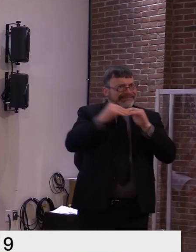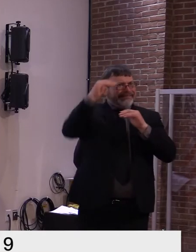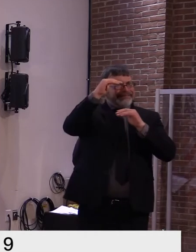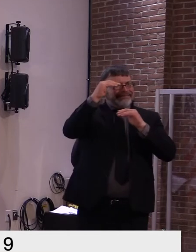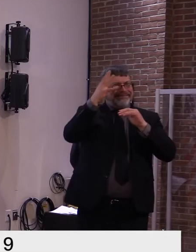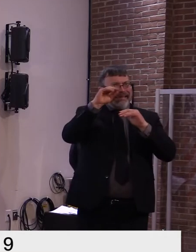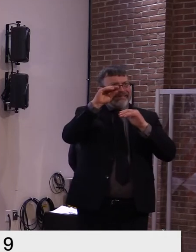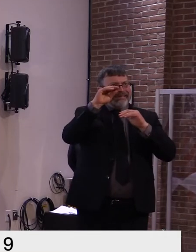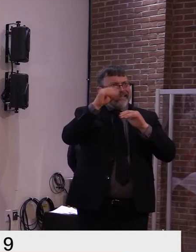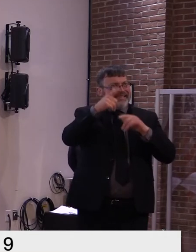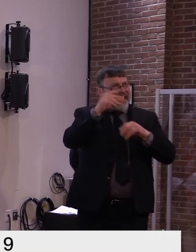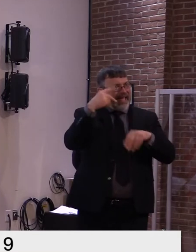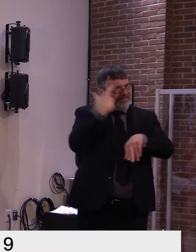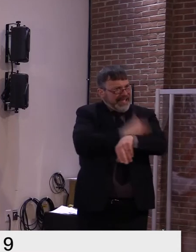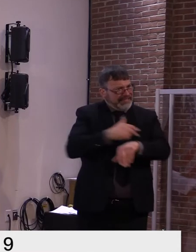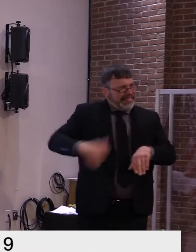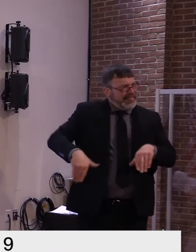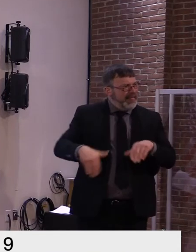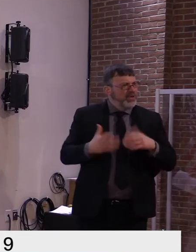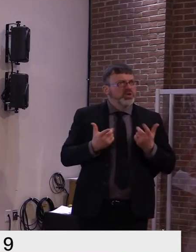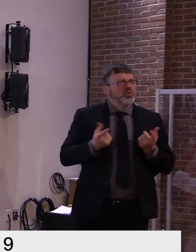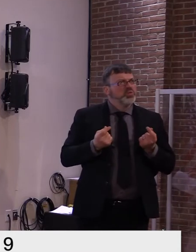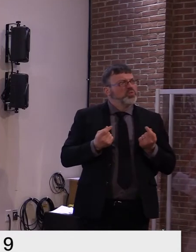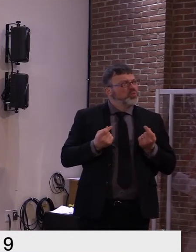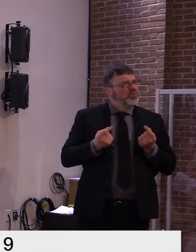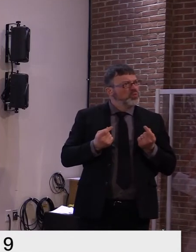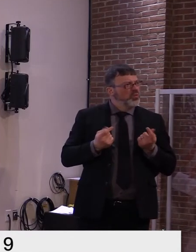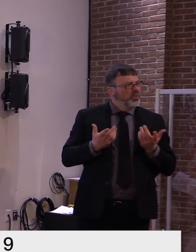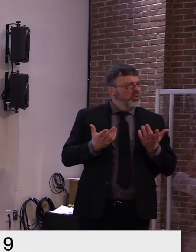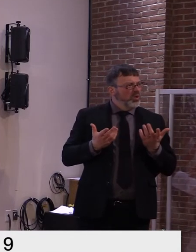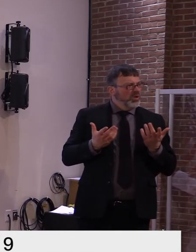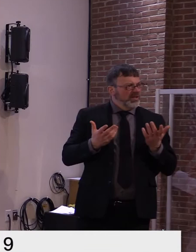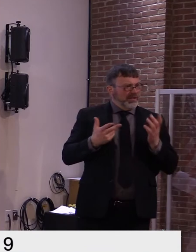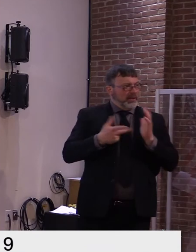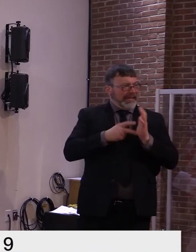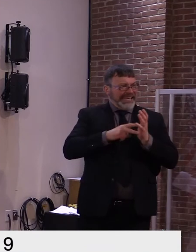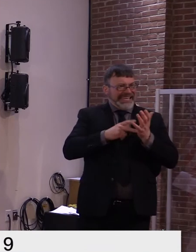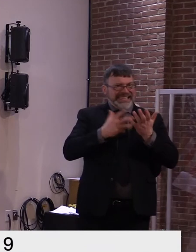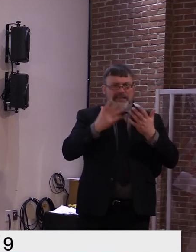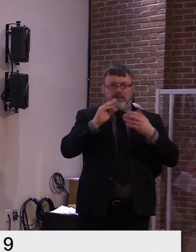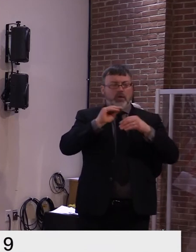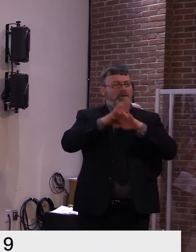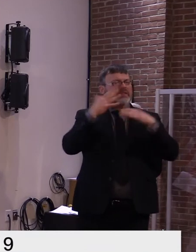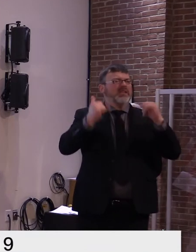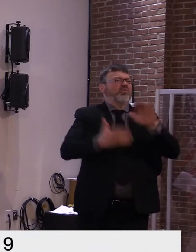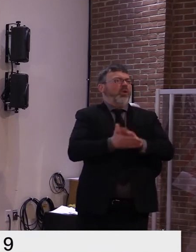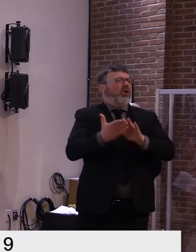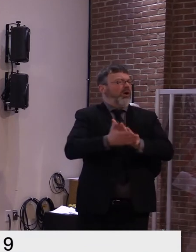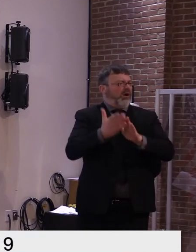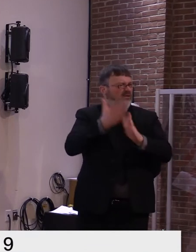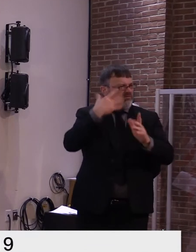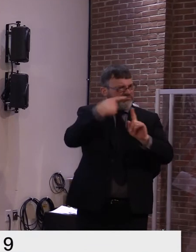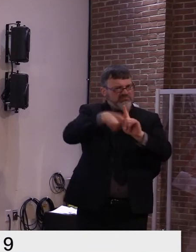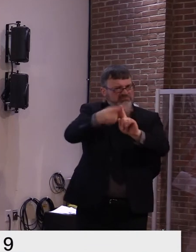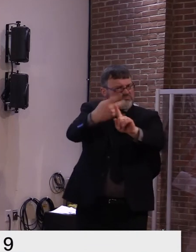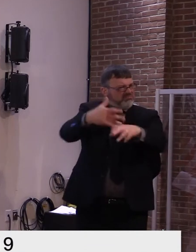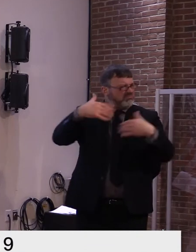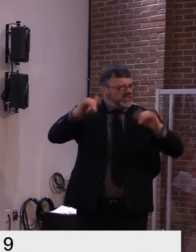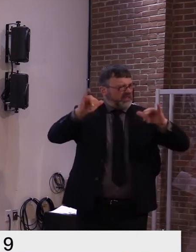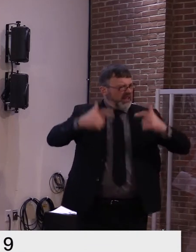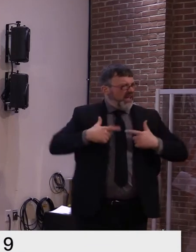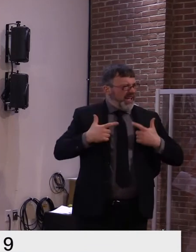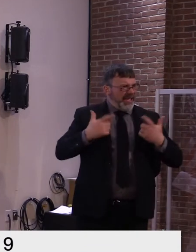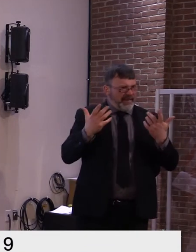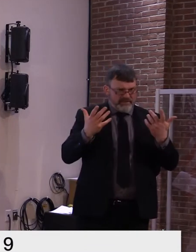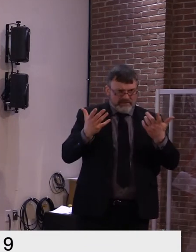and obviously the virus may still be around in the community, how confident are you that